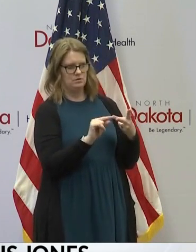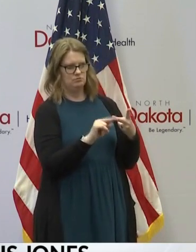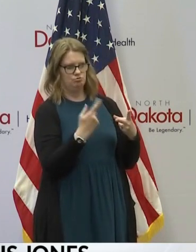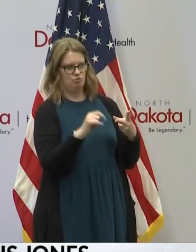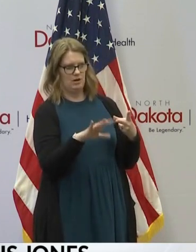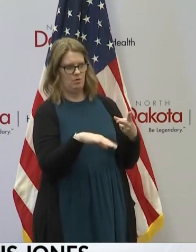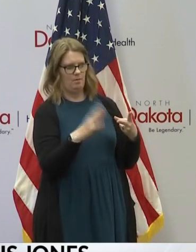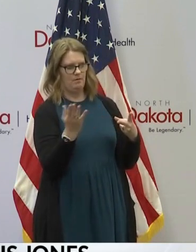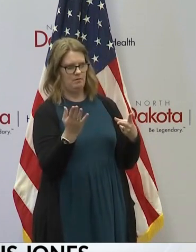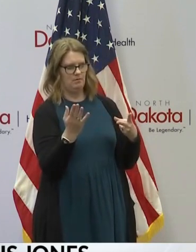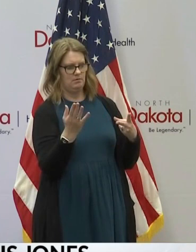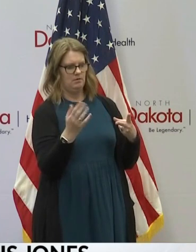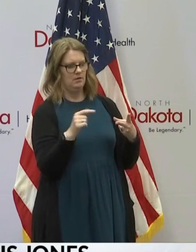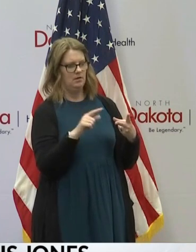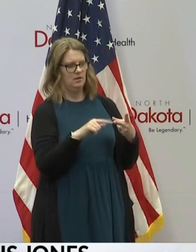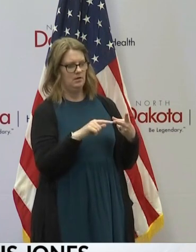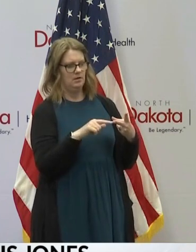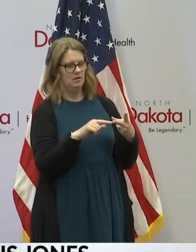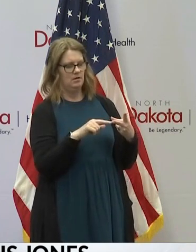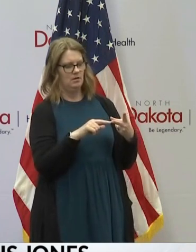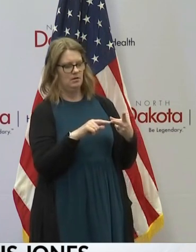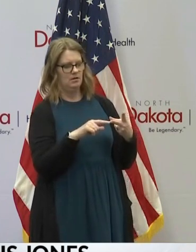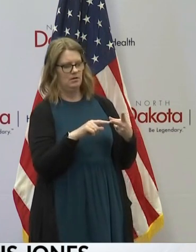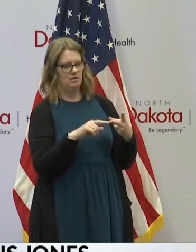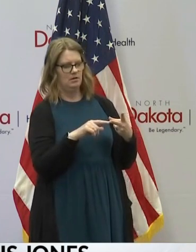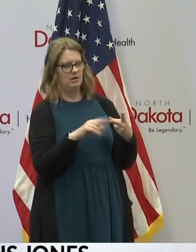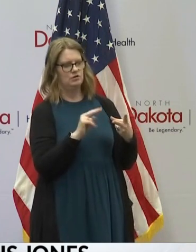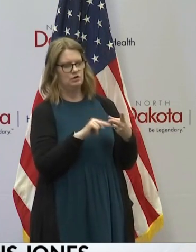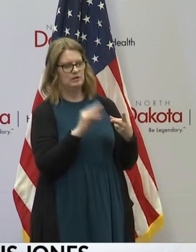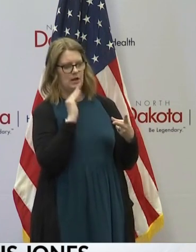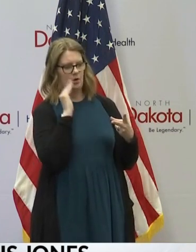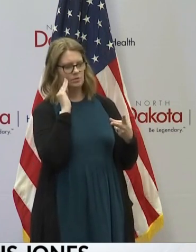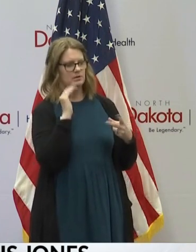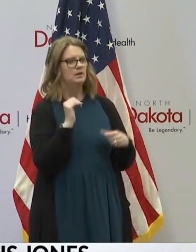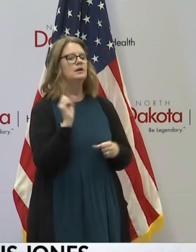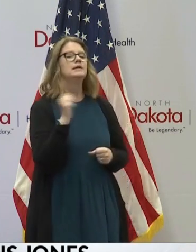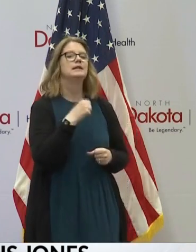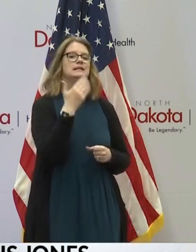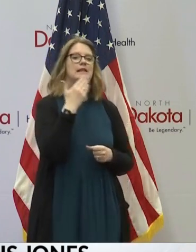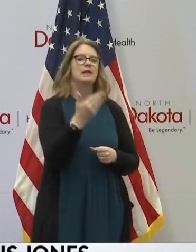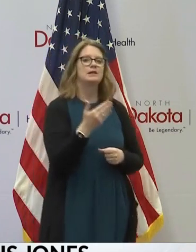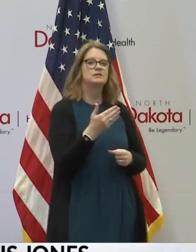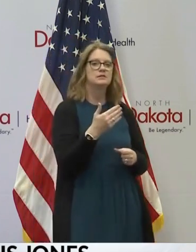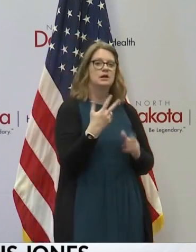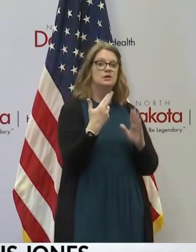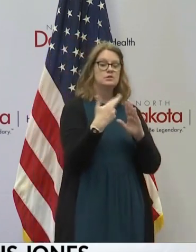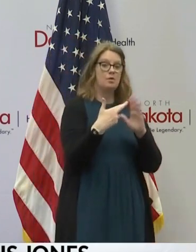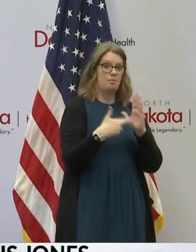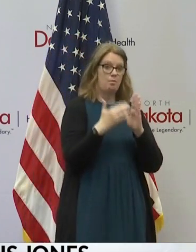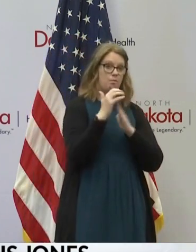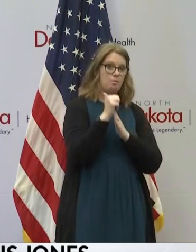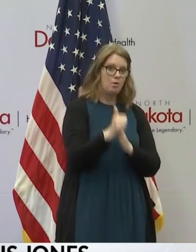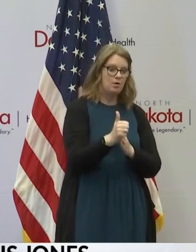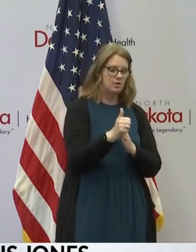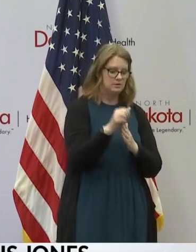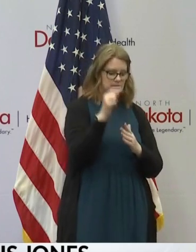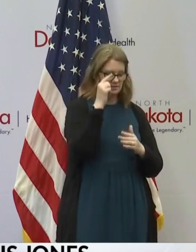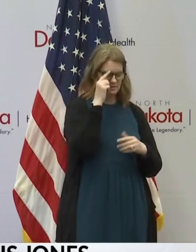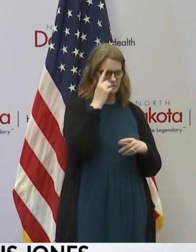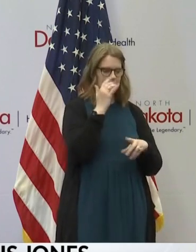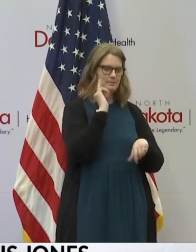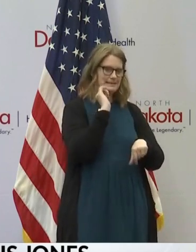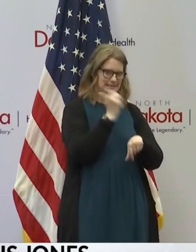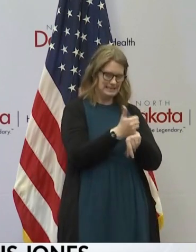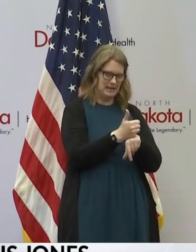open things up in nursing homes and long-term care facilities. Yes, thank you. So the protocols, for the most part, have been set